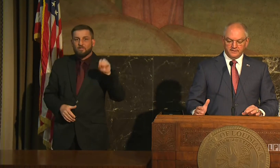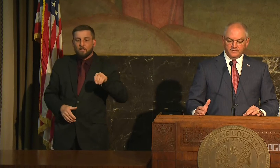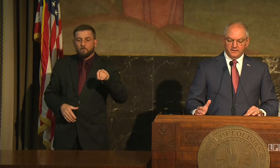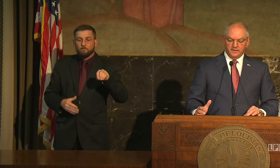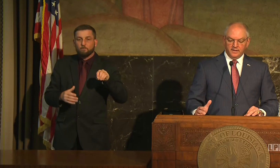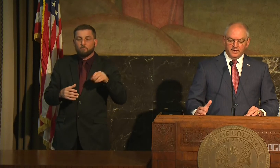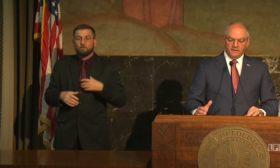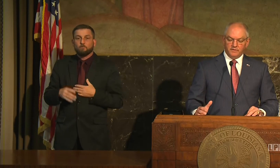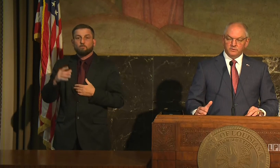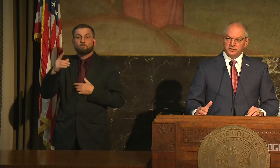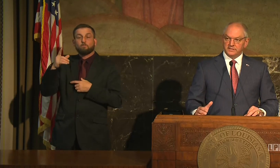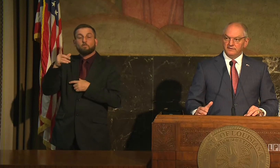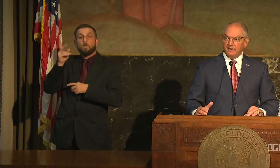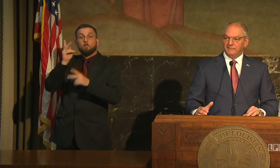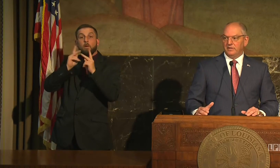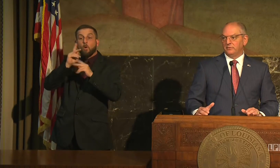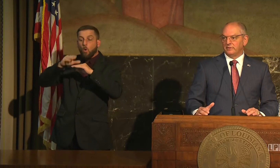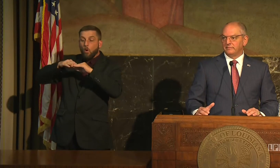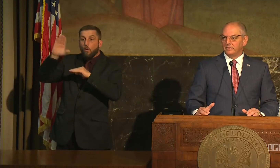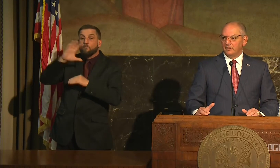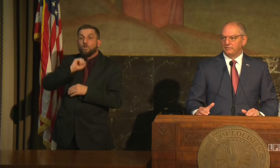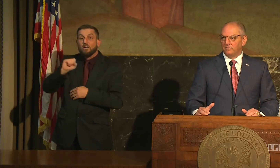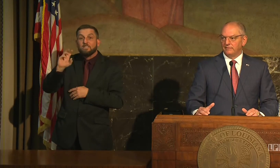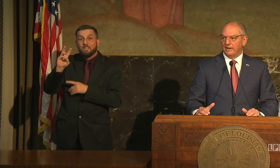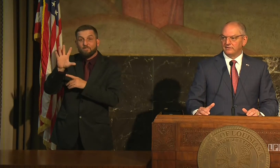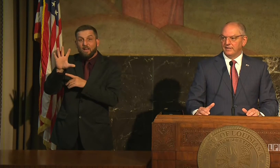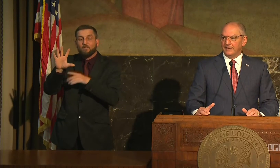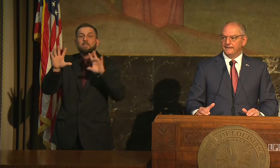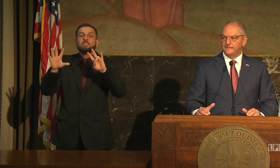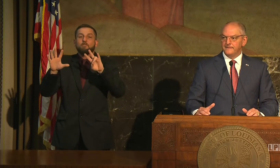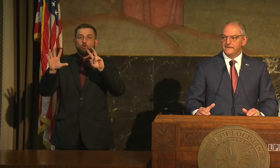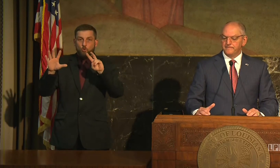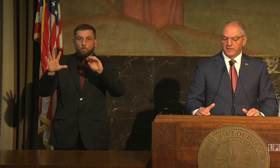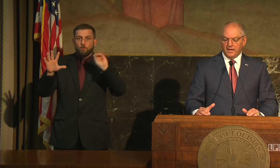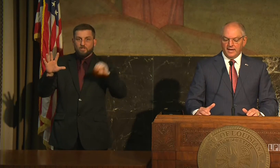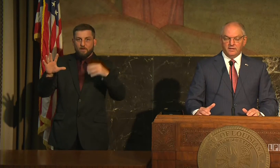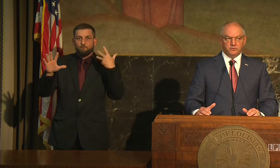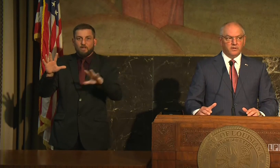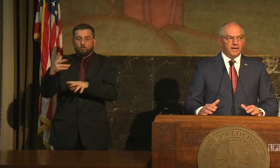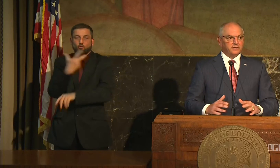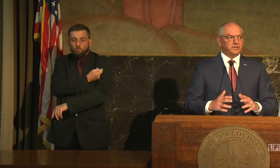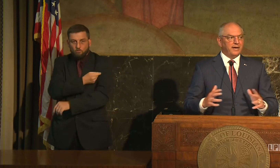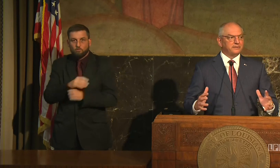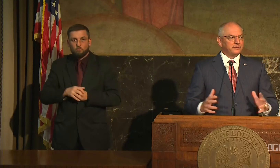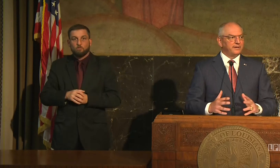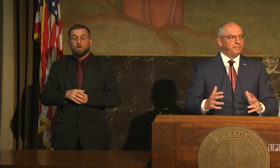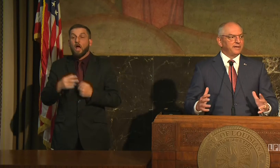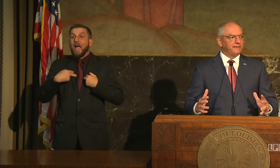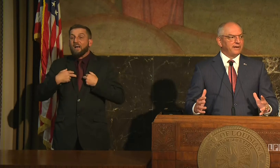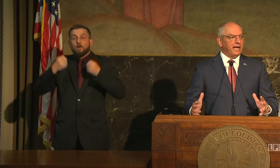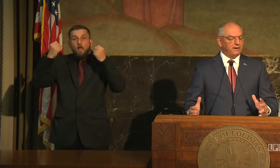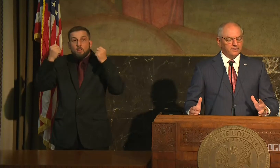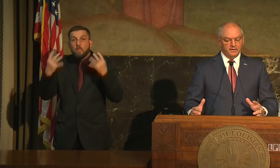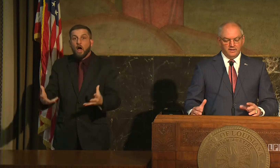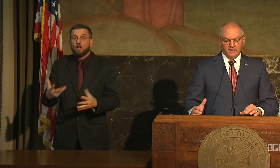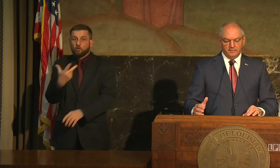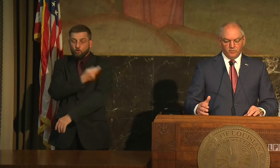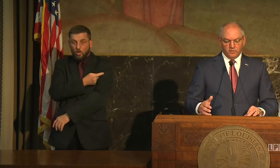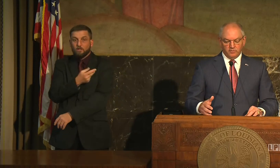72% of those 65 and older are fully vaccinated. And there's a lot of shots that have been given